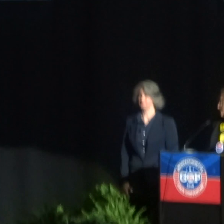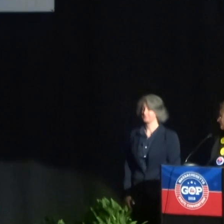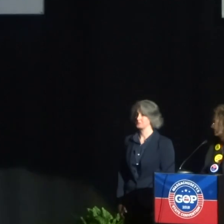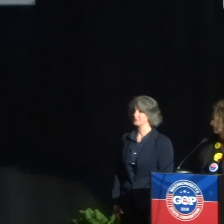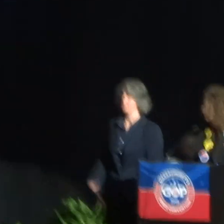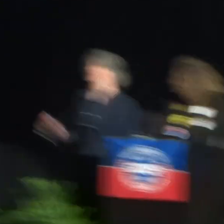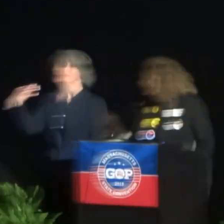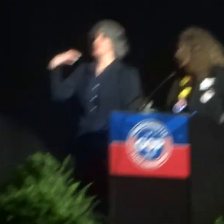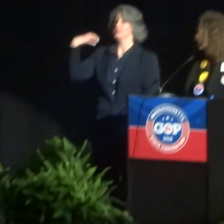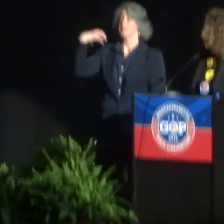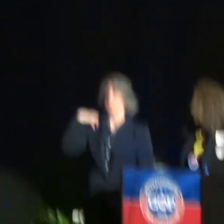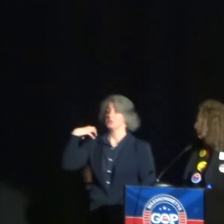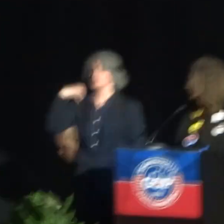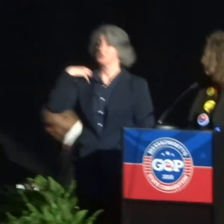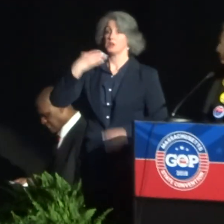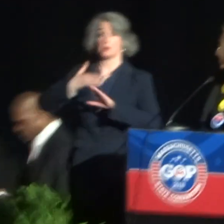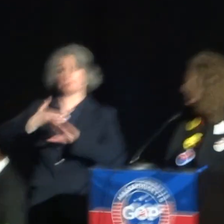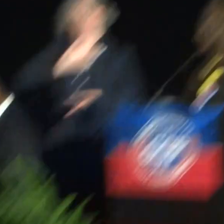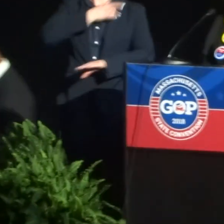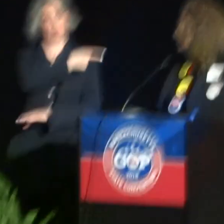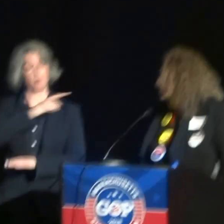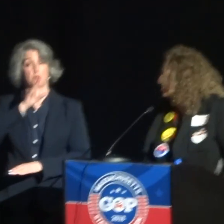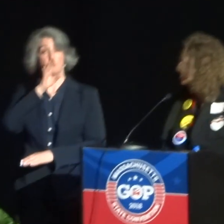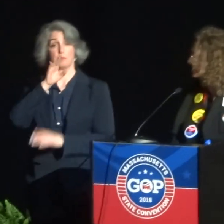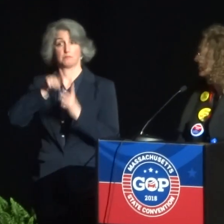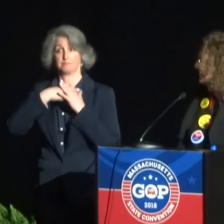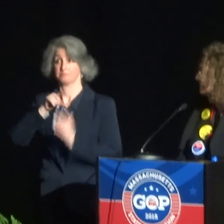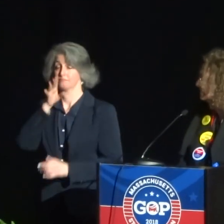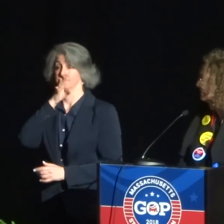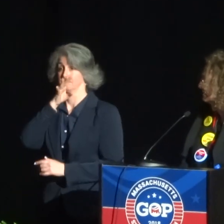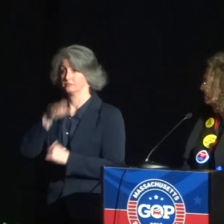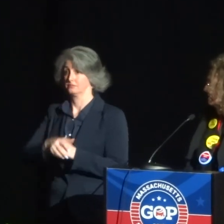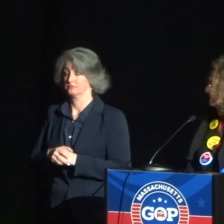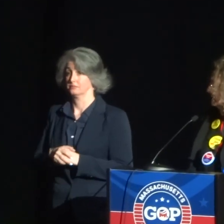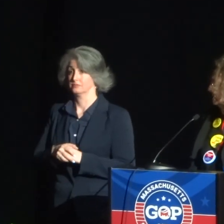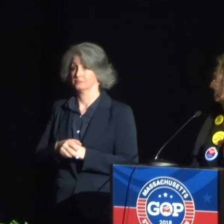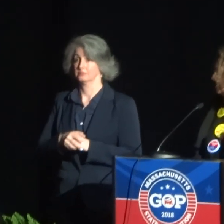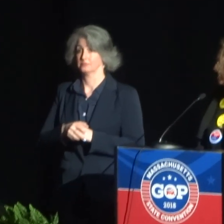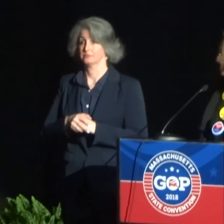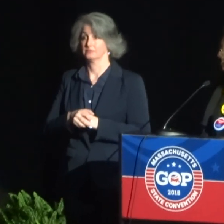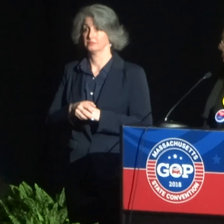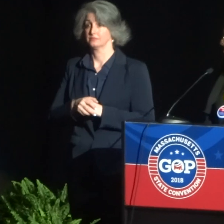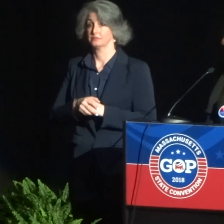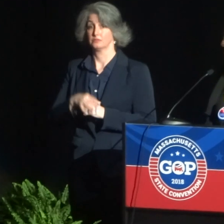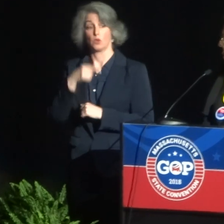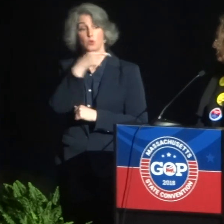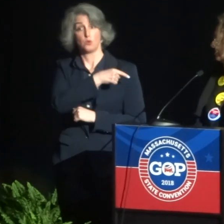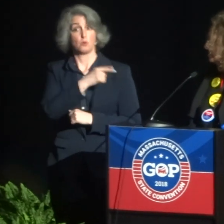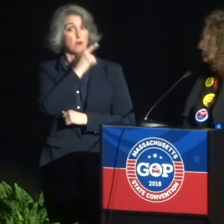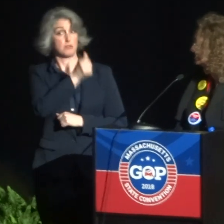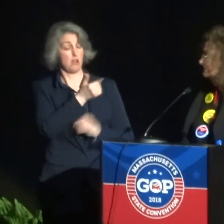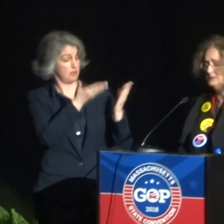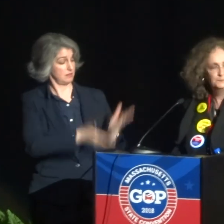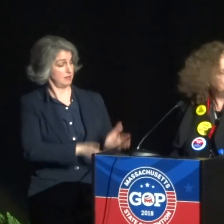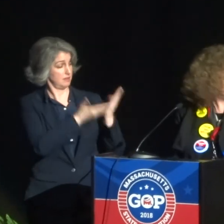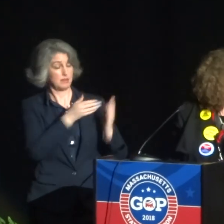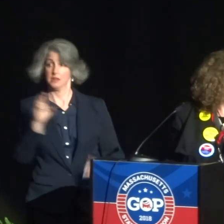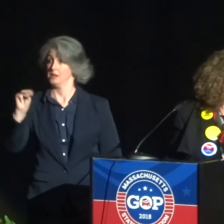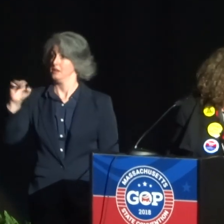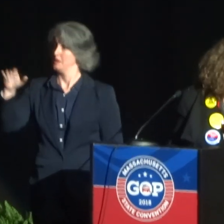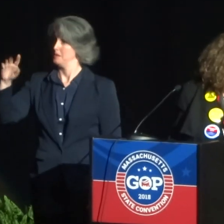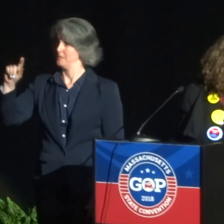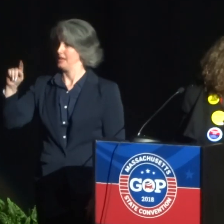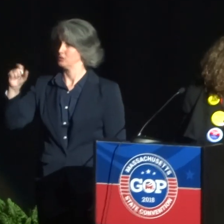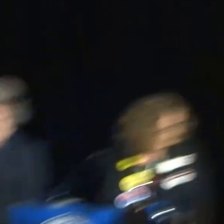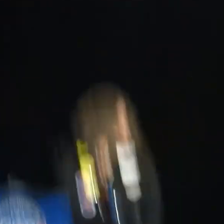The chair, before the nominator begins, would hazard the guess that you are not Matt Scrivano. And so I'm hoping that we